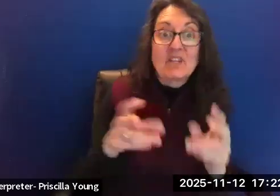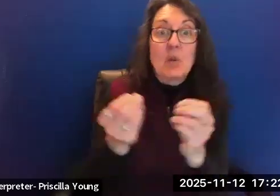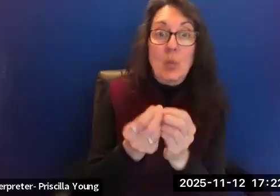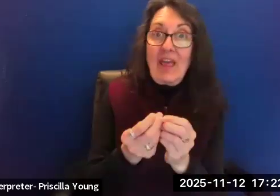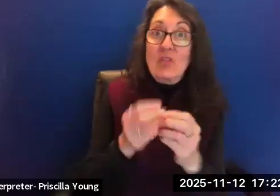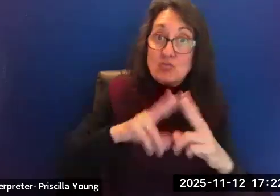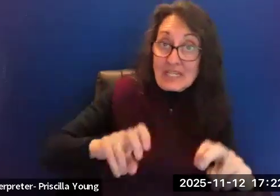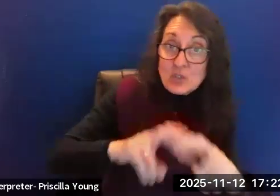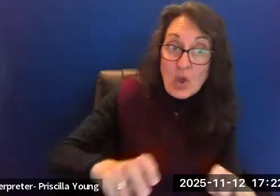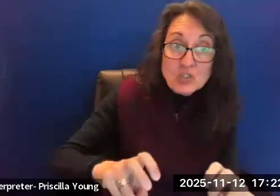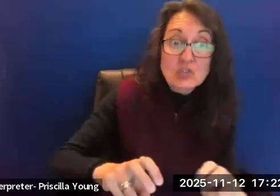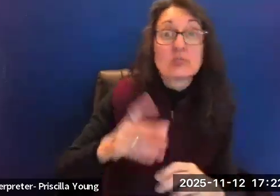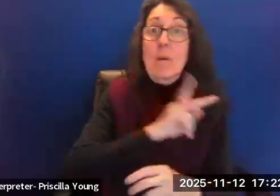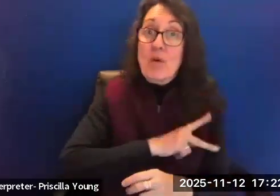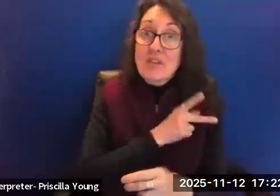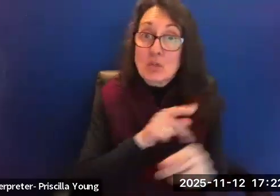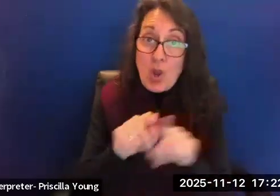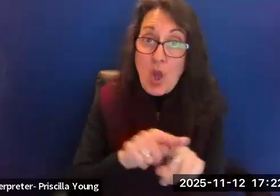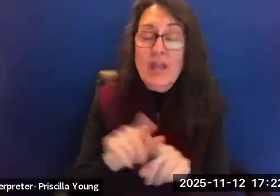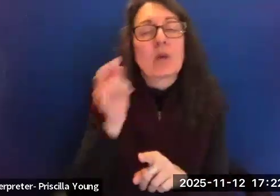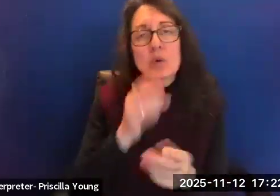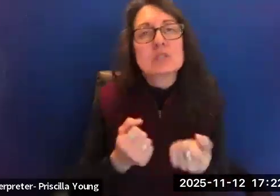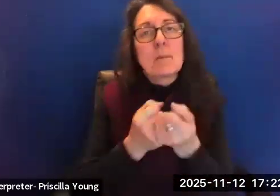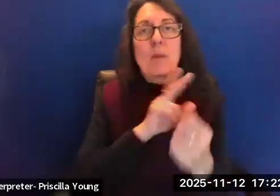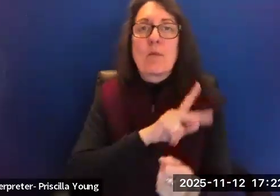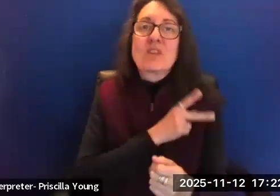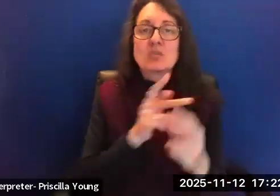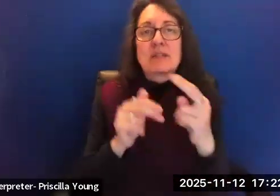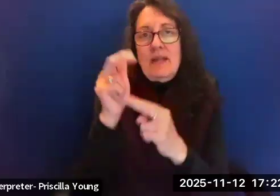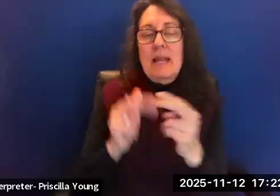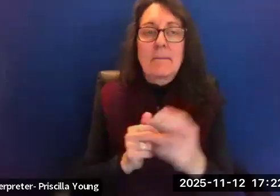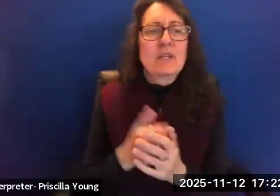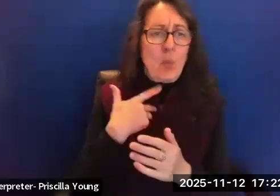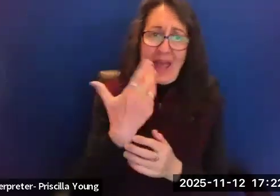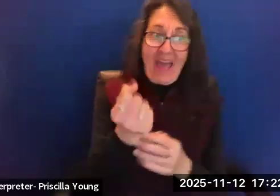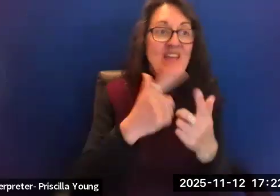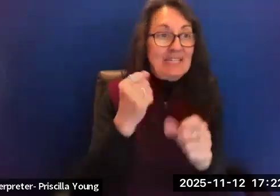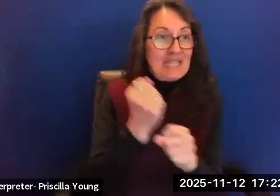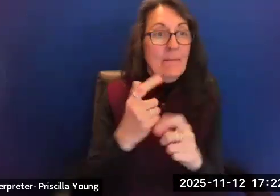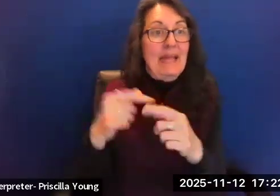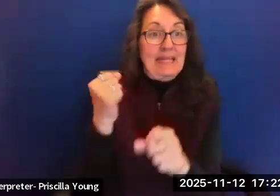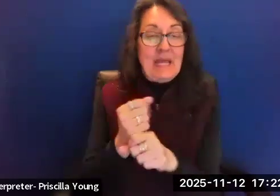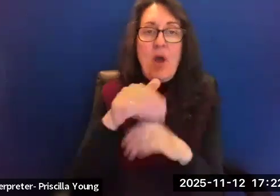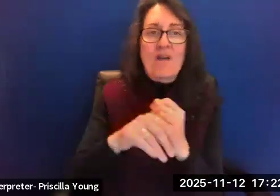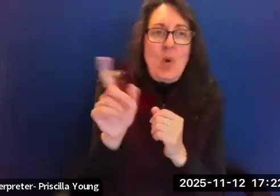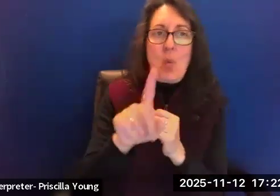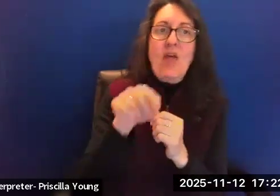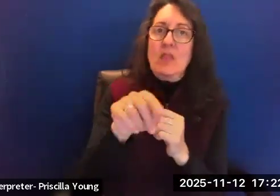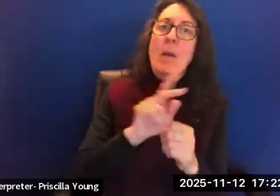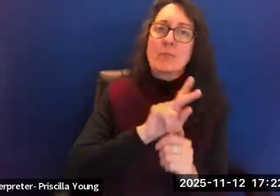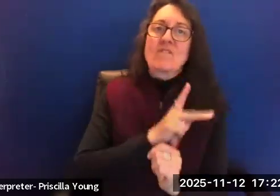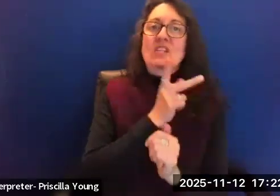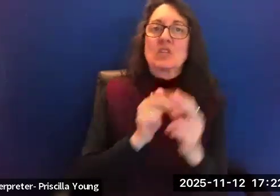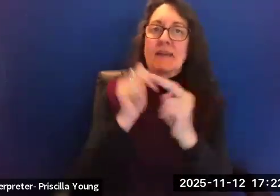student's professional development. So we've got some examples of what the professional development funding can